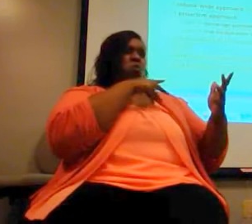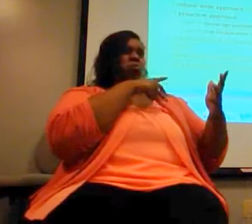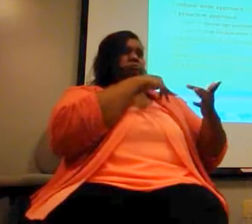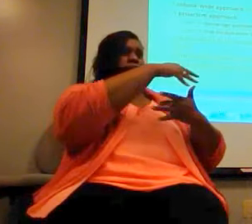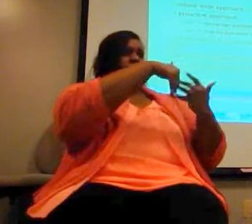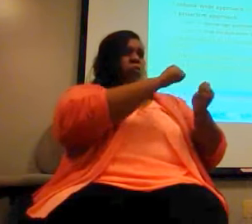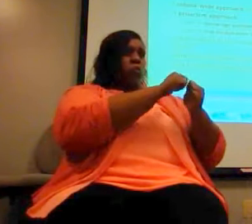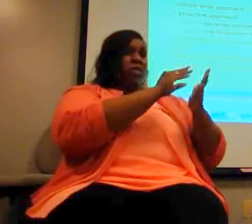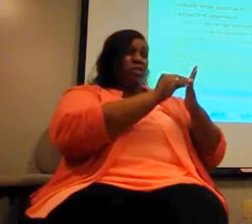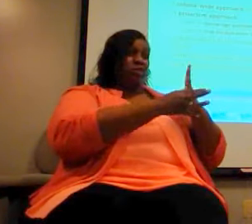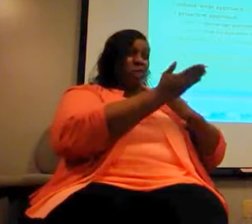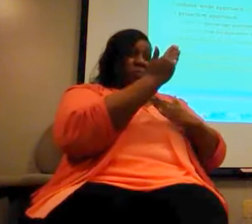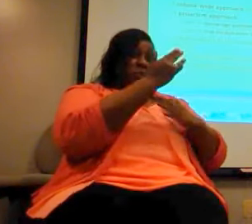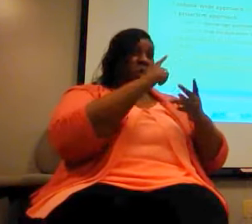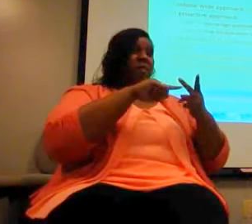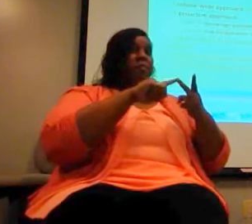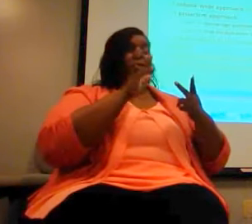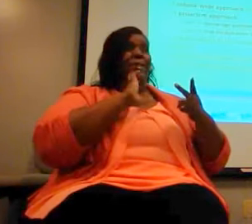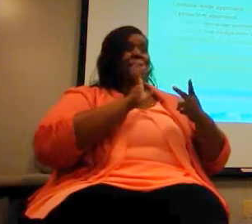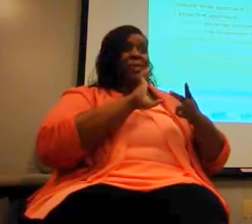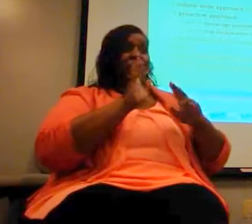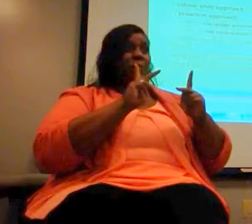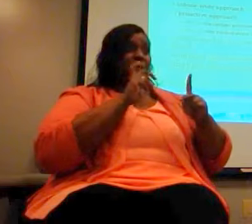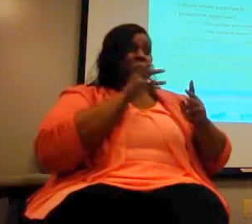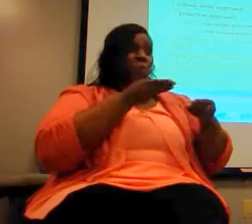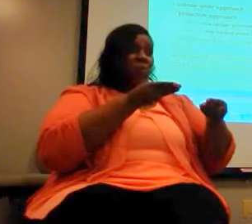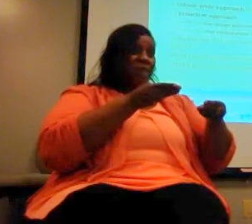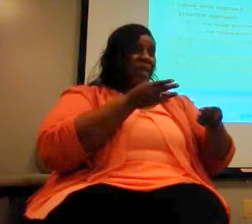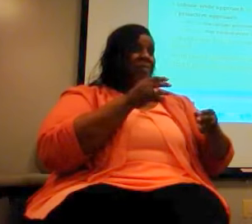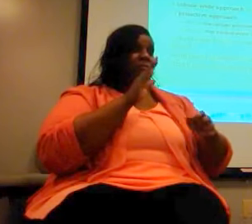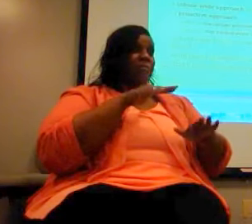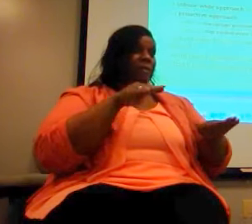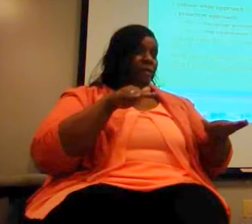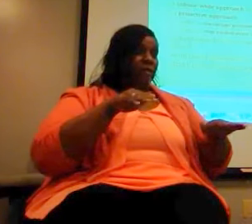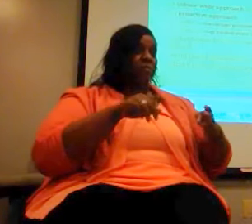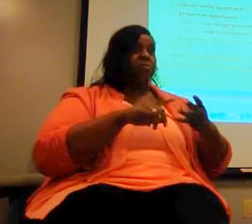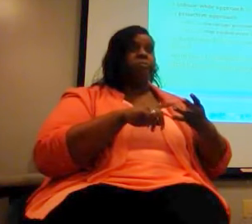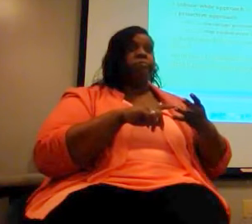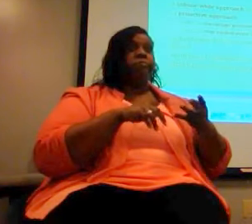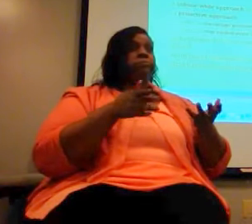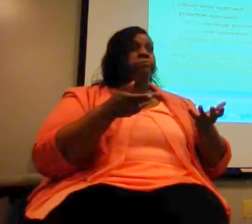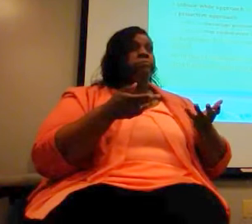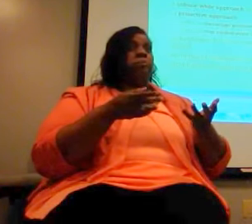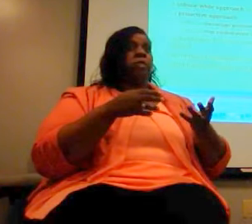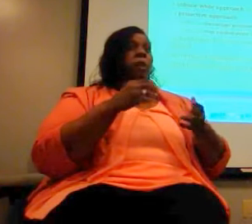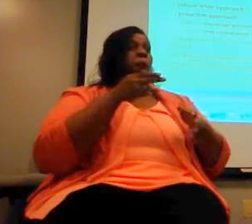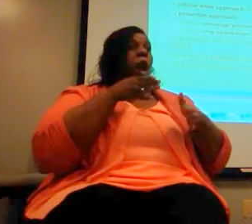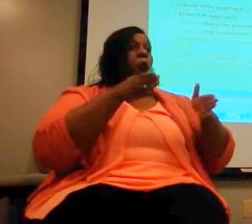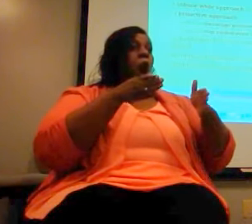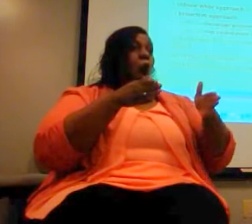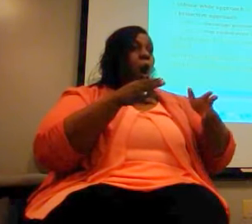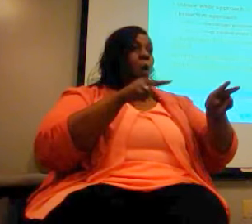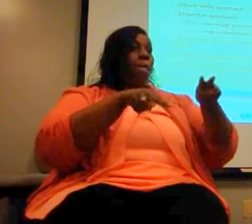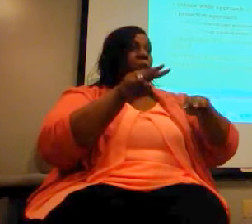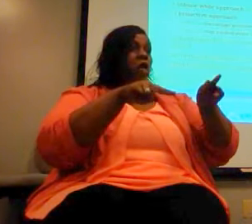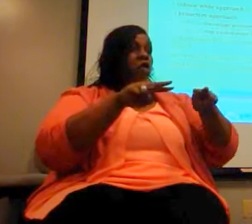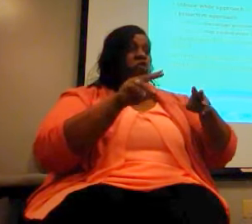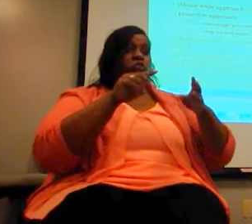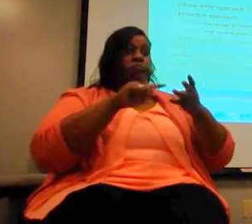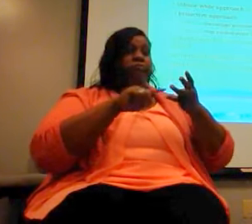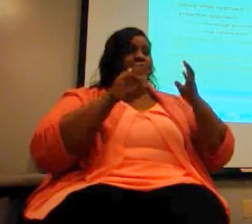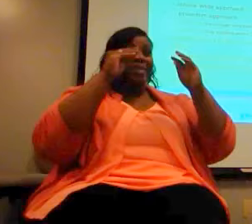in the mornings, to the cafeteria workers who feed them breakfast, hall monitors or folks in the hallway, teachers,